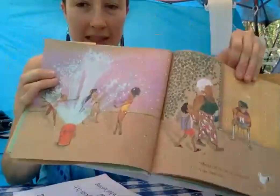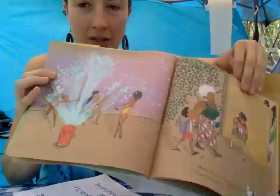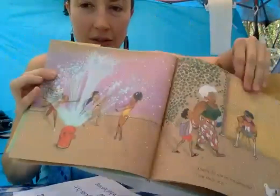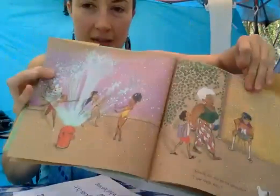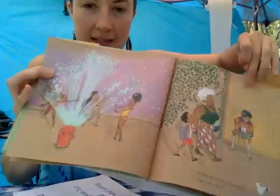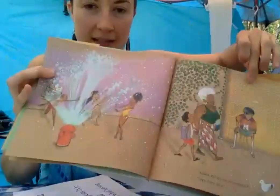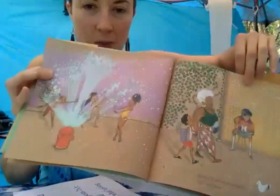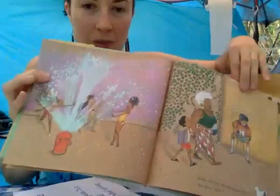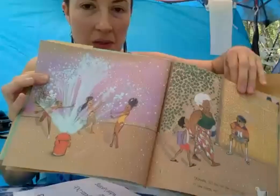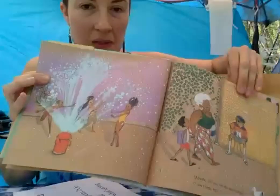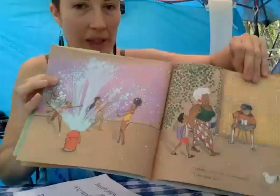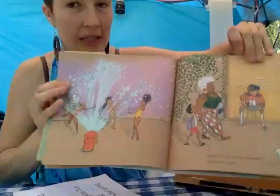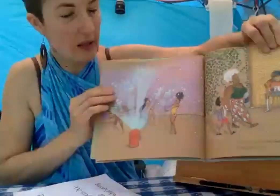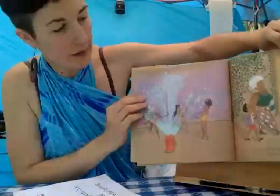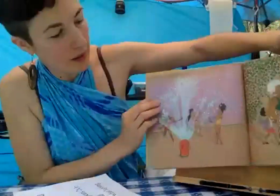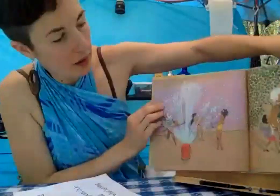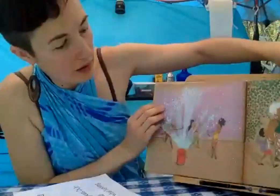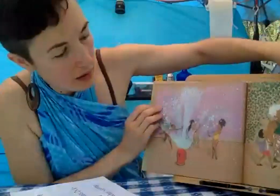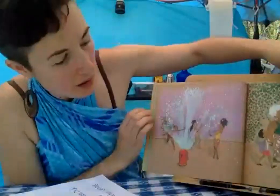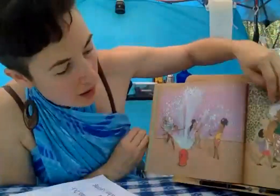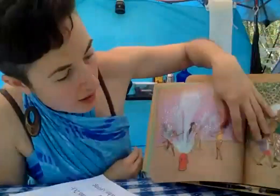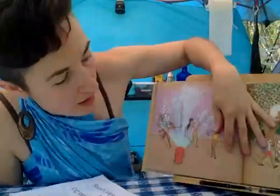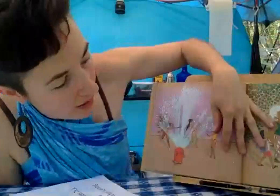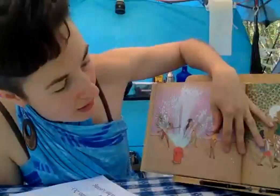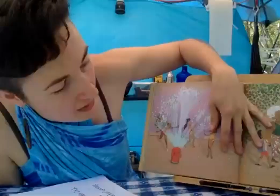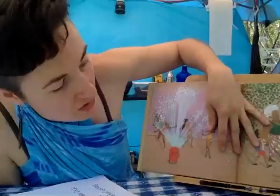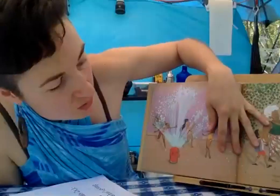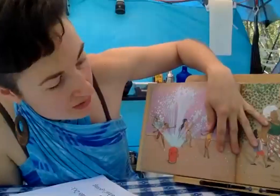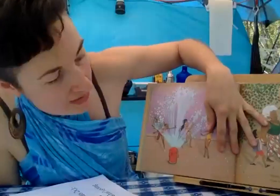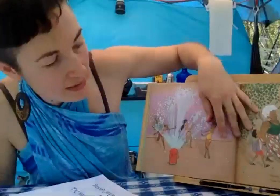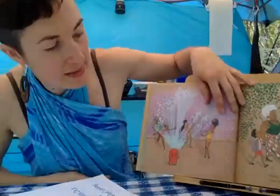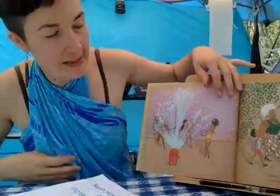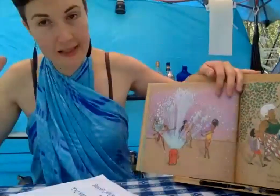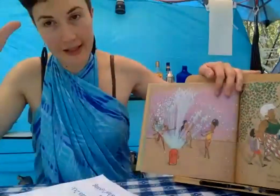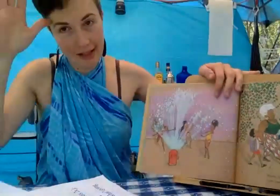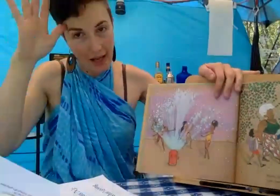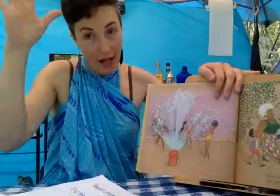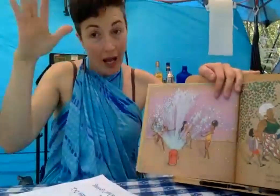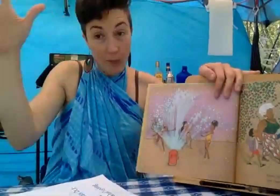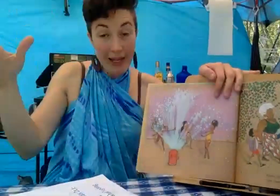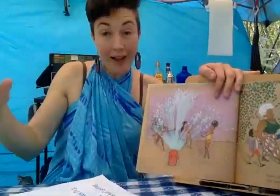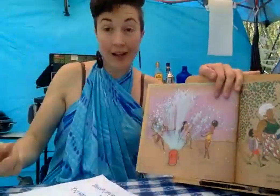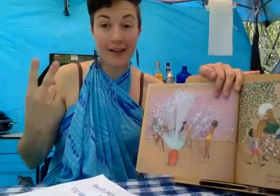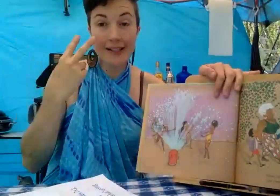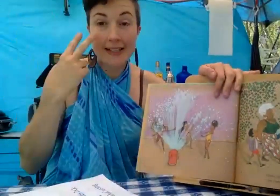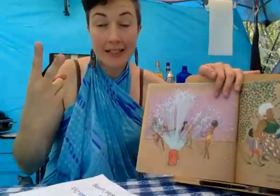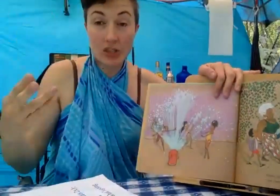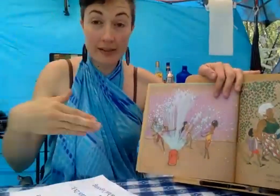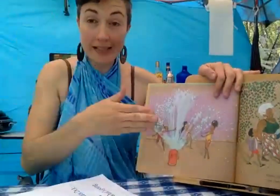Little girls in their swimsuits are playing out there. And Julián says, "Abuela, did you see